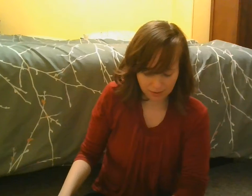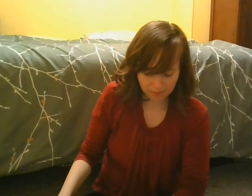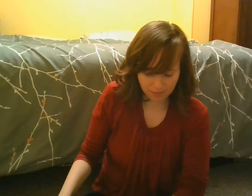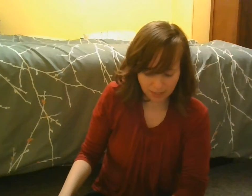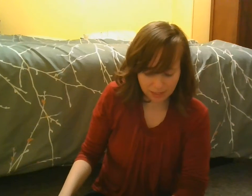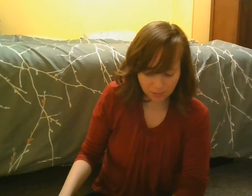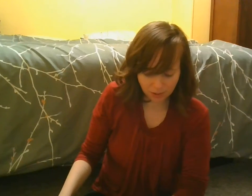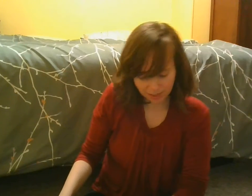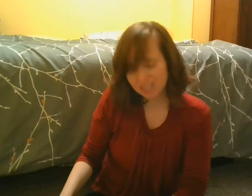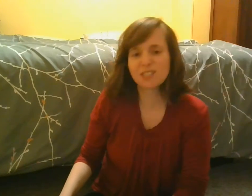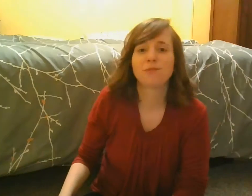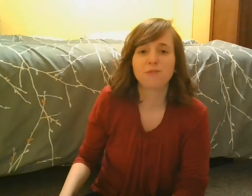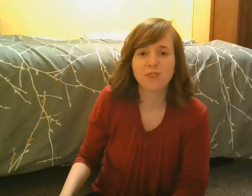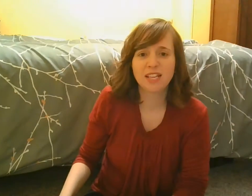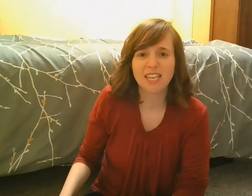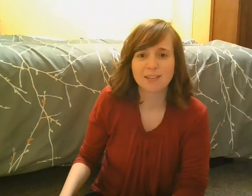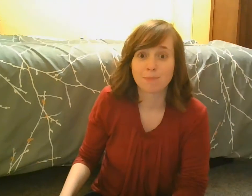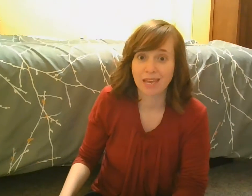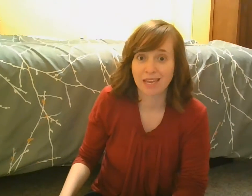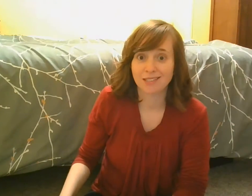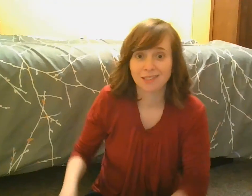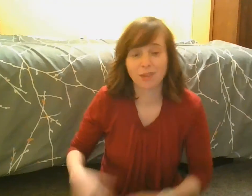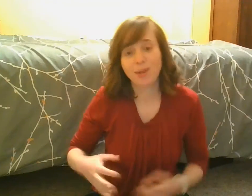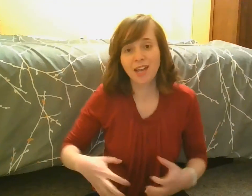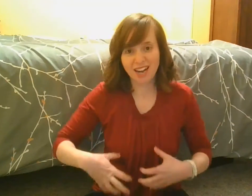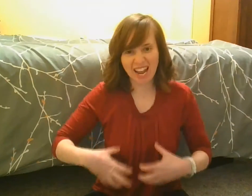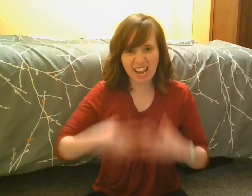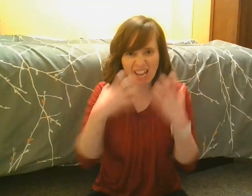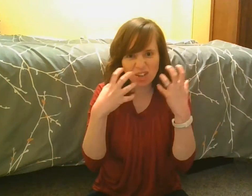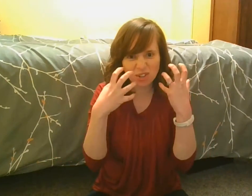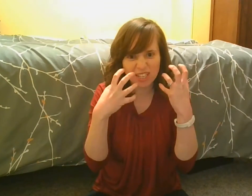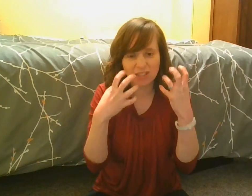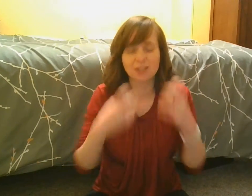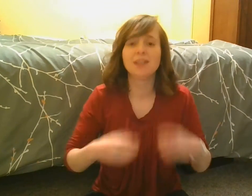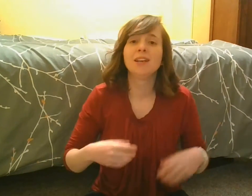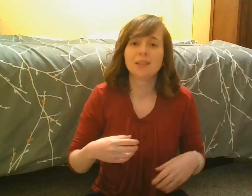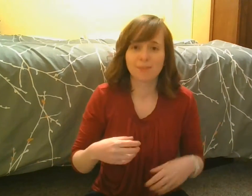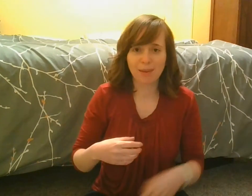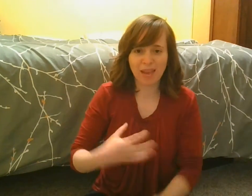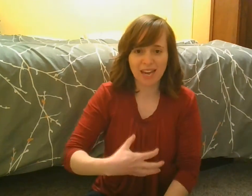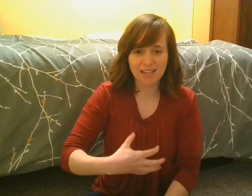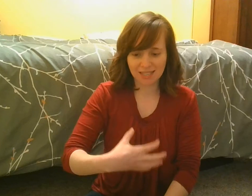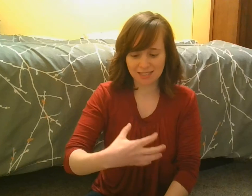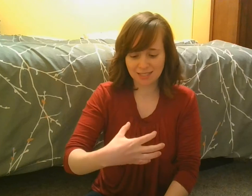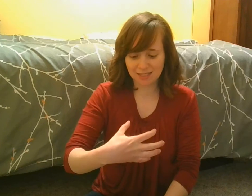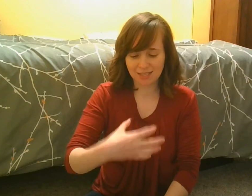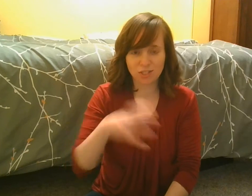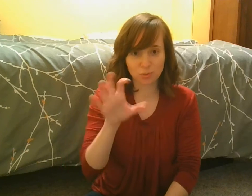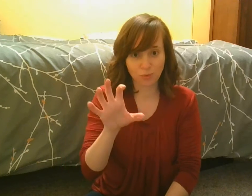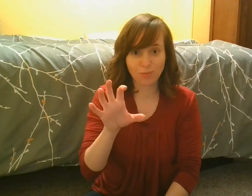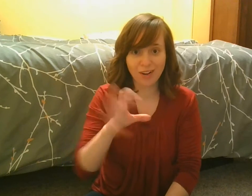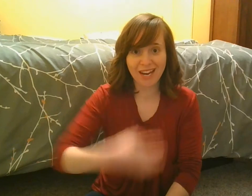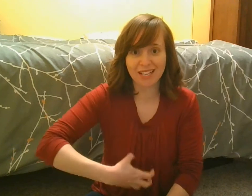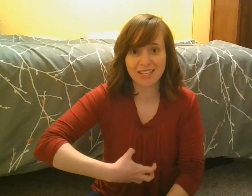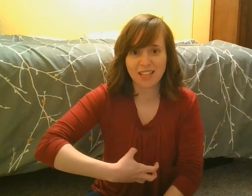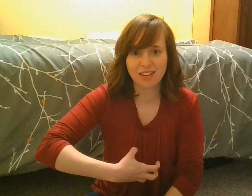Blah. Next one is feeling mad. Now we had anger here, and mad is just with one hand, and then you